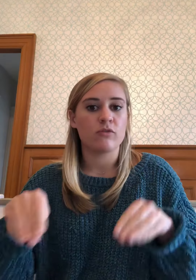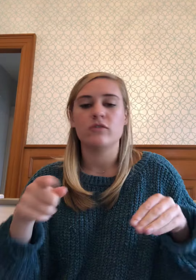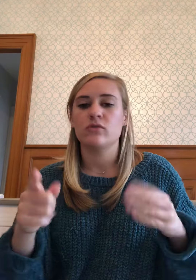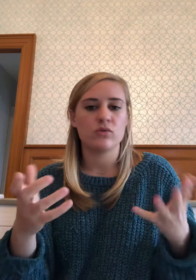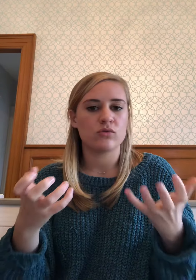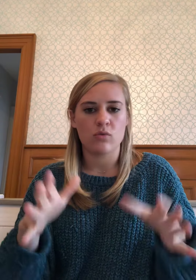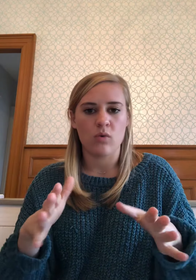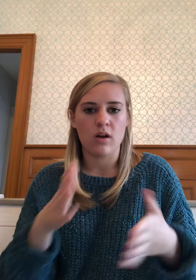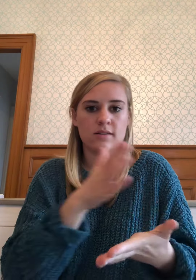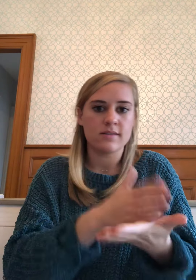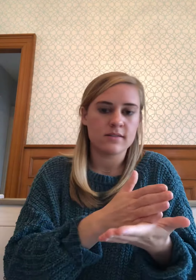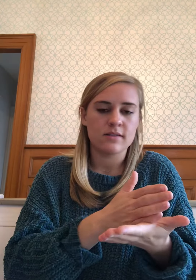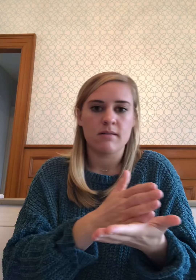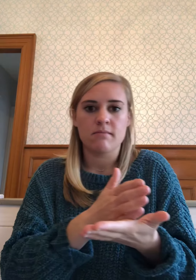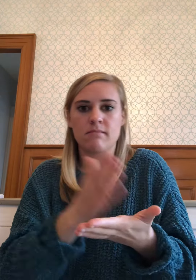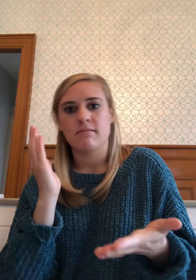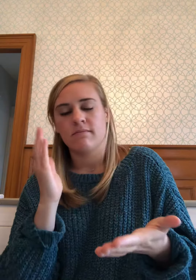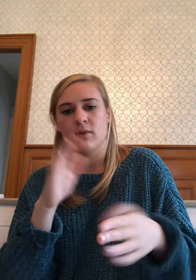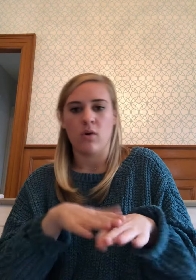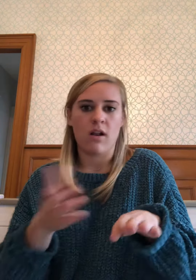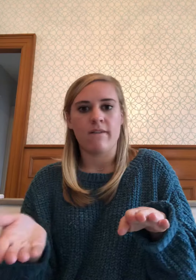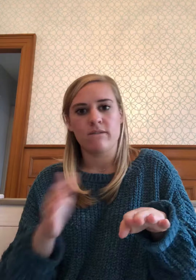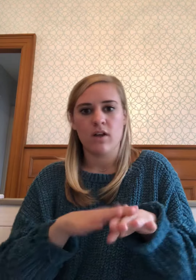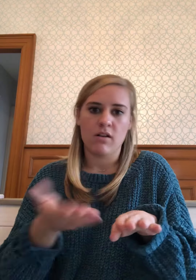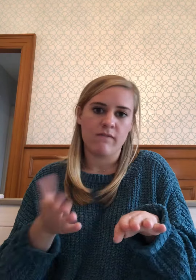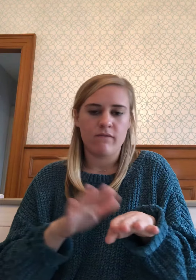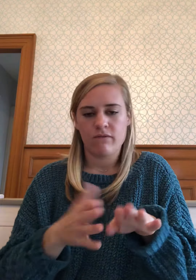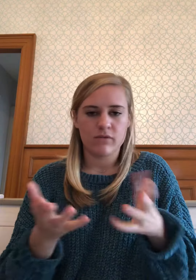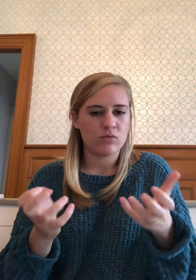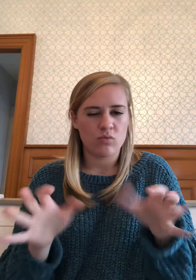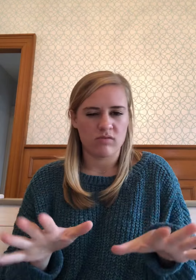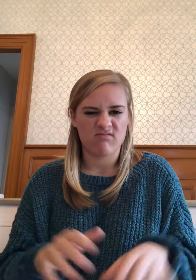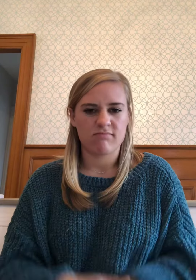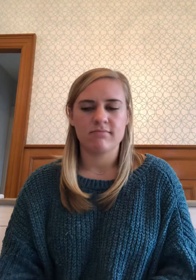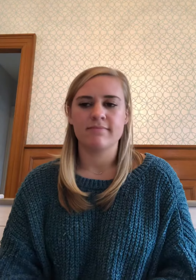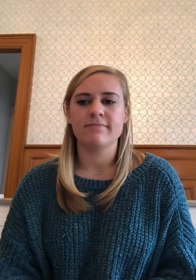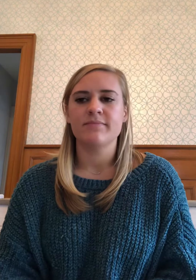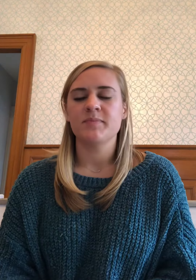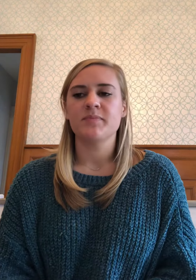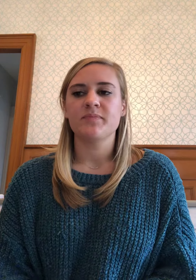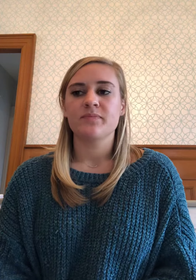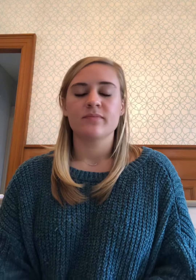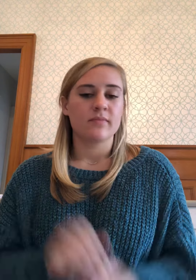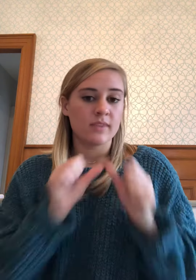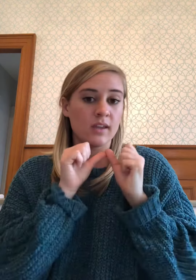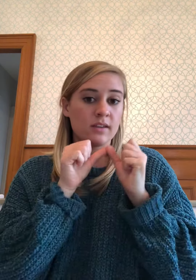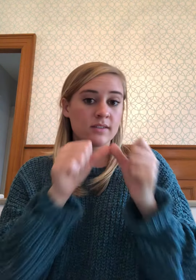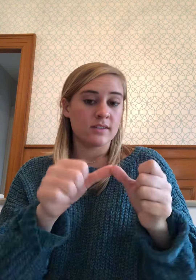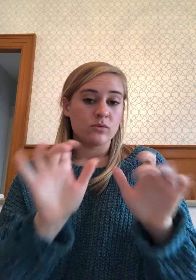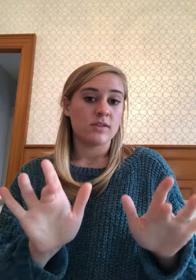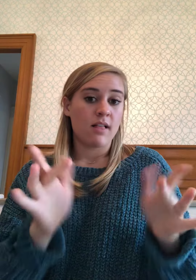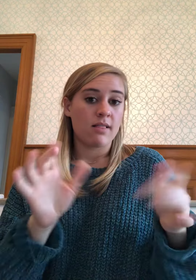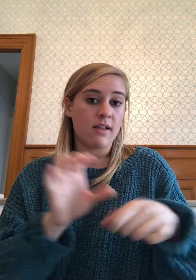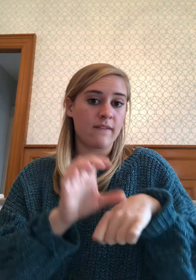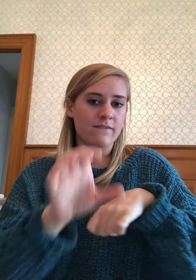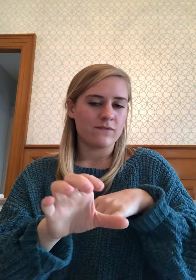go on and off type of orthodontic force. Continuous light force, bingo. Now